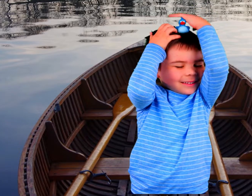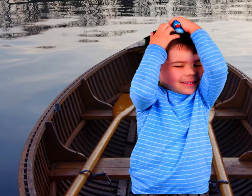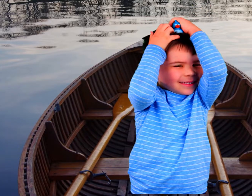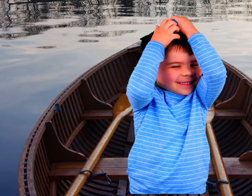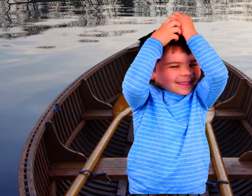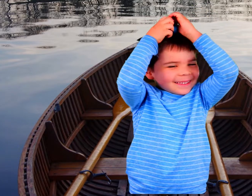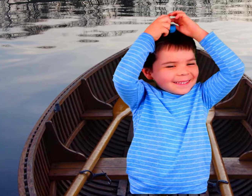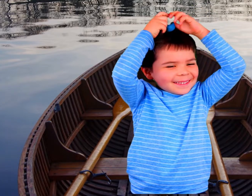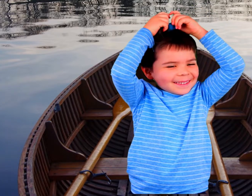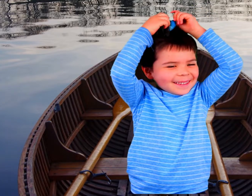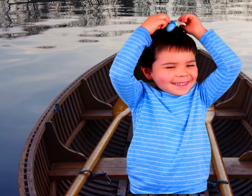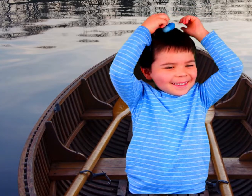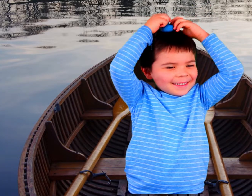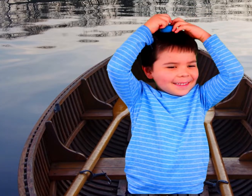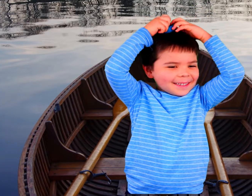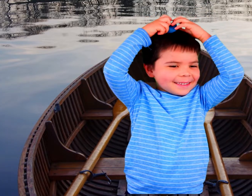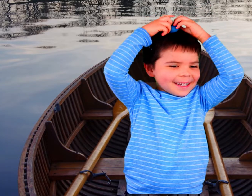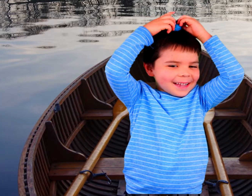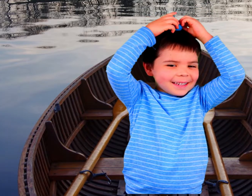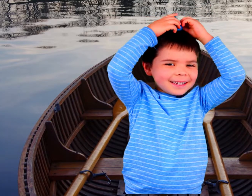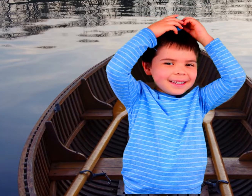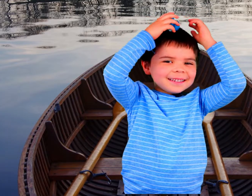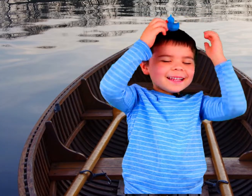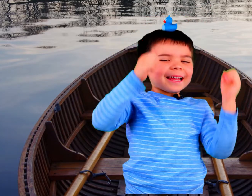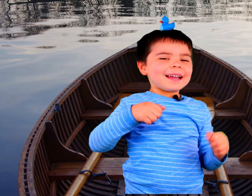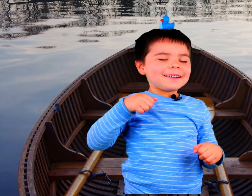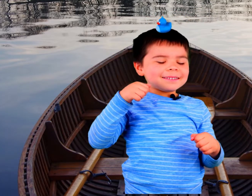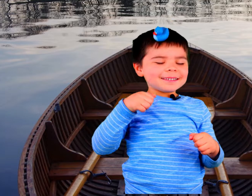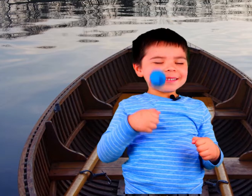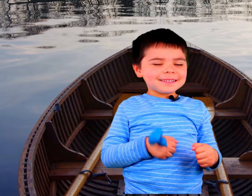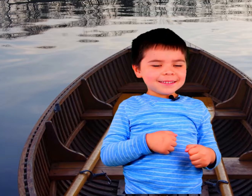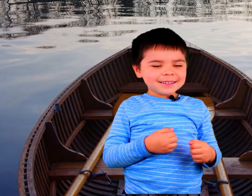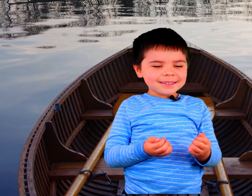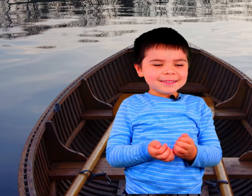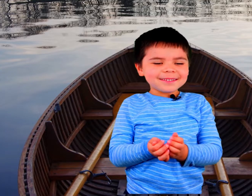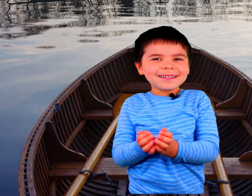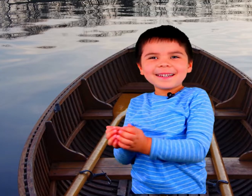gently down the stream.